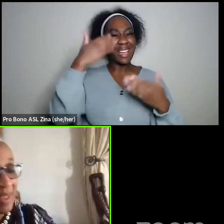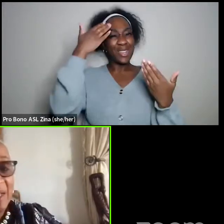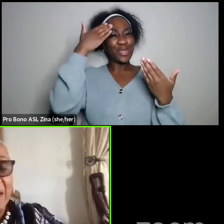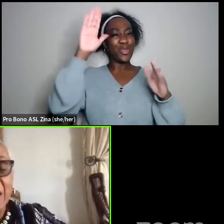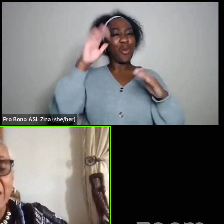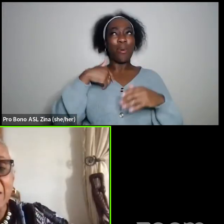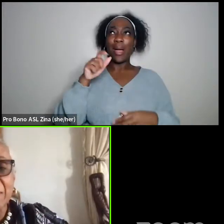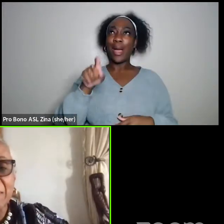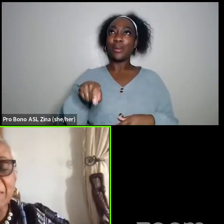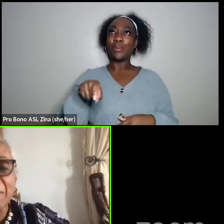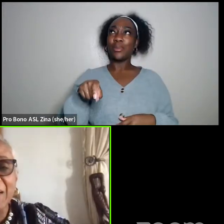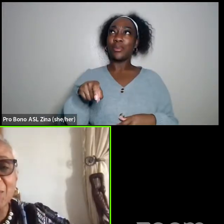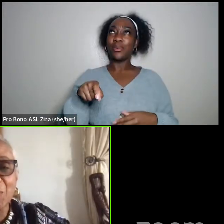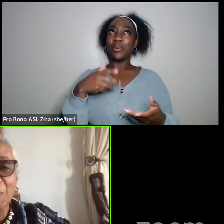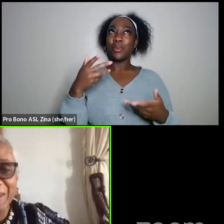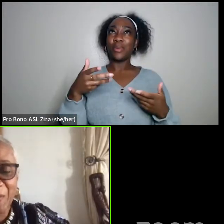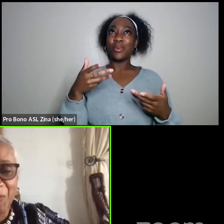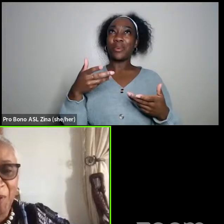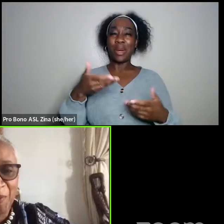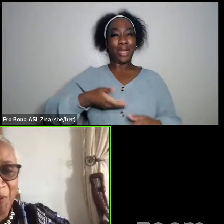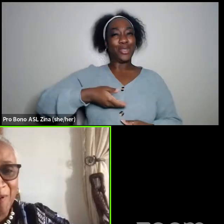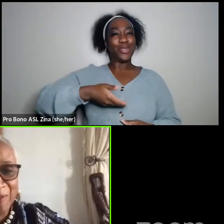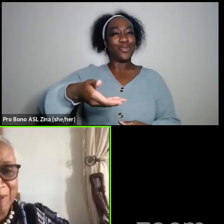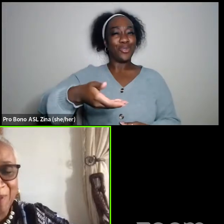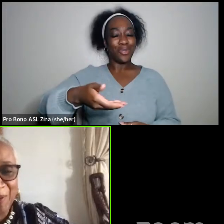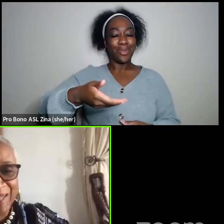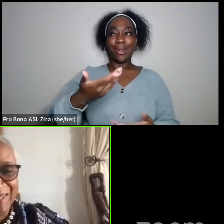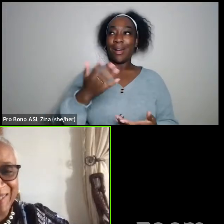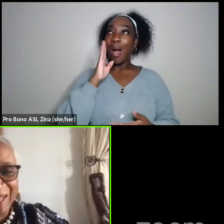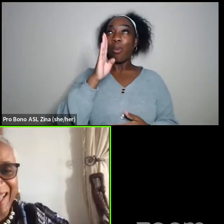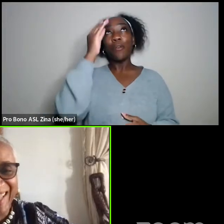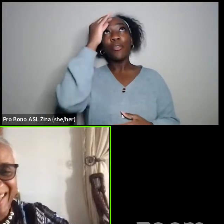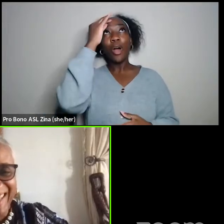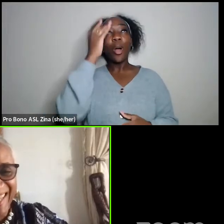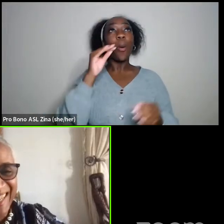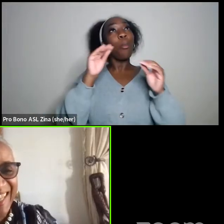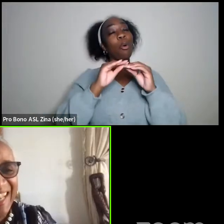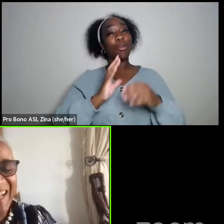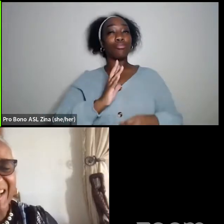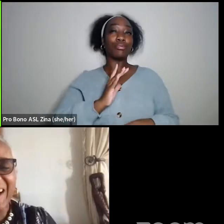to introduce myself, or I would have thought of something great to say.